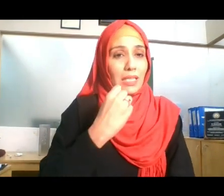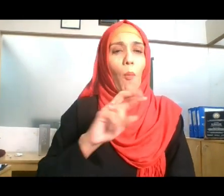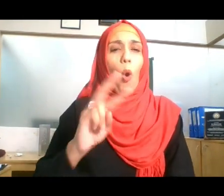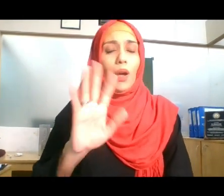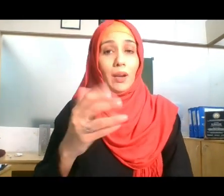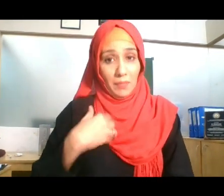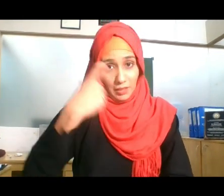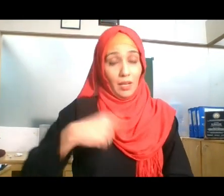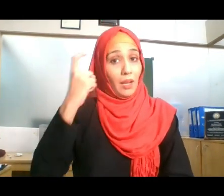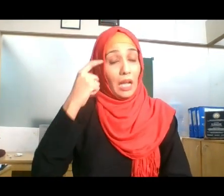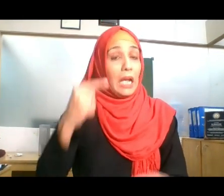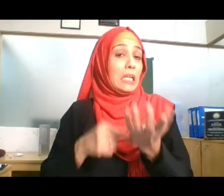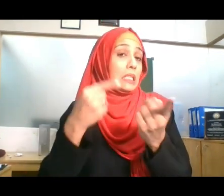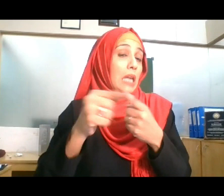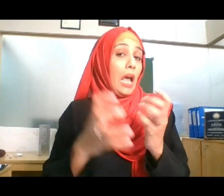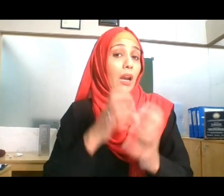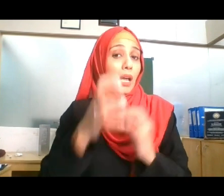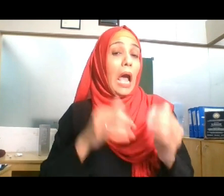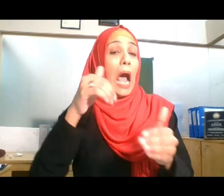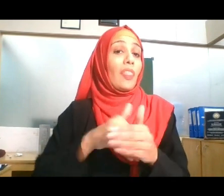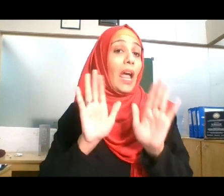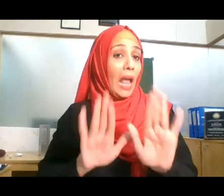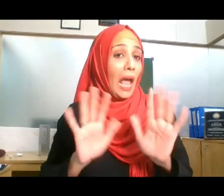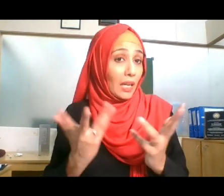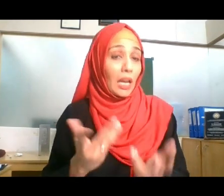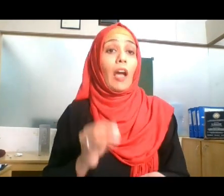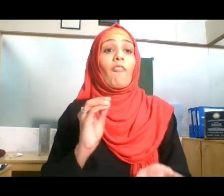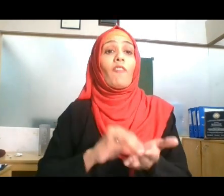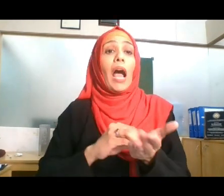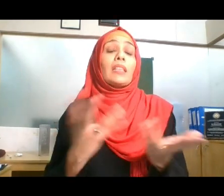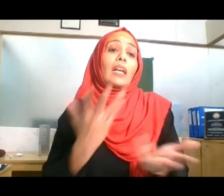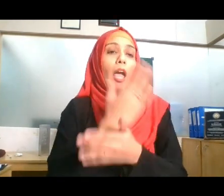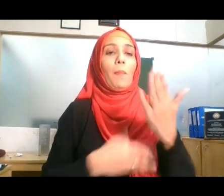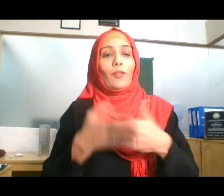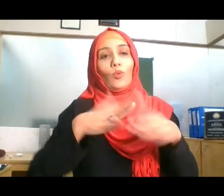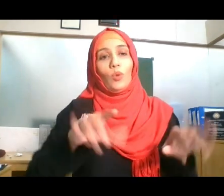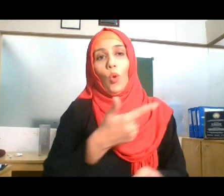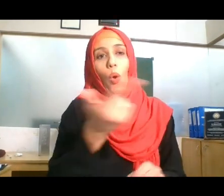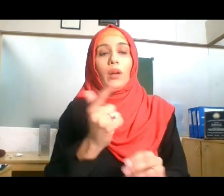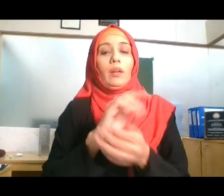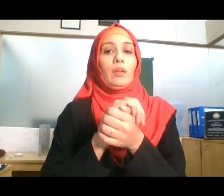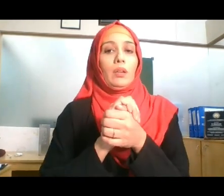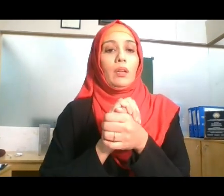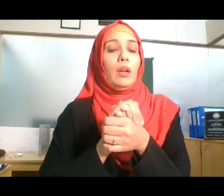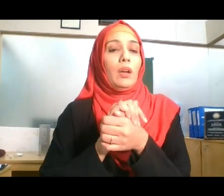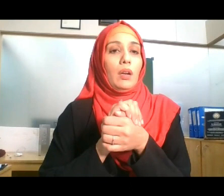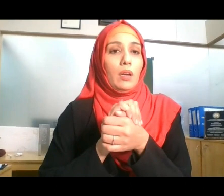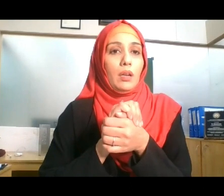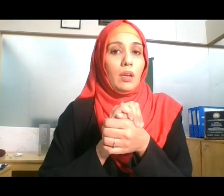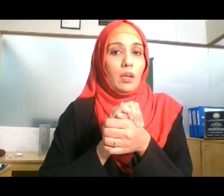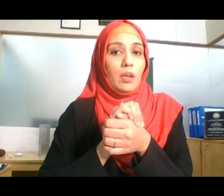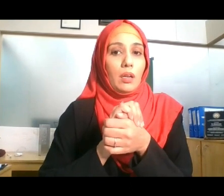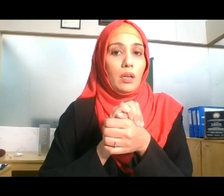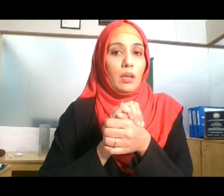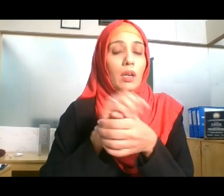what technology has and can achieve for people with disabilities. This is an age